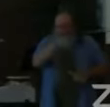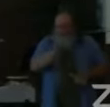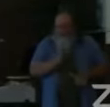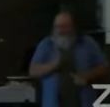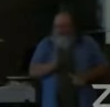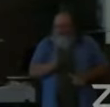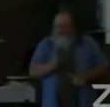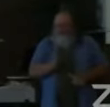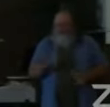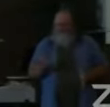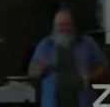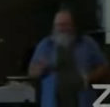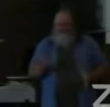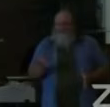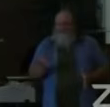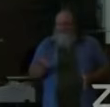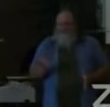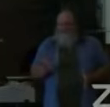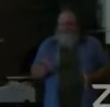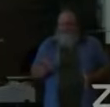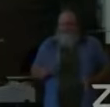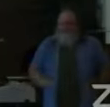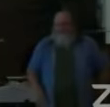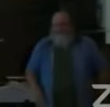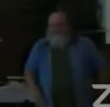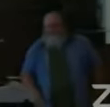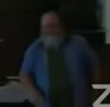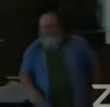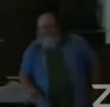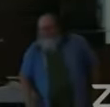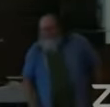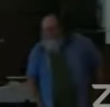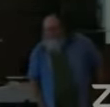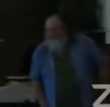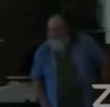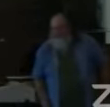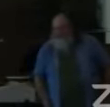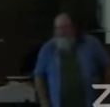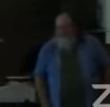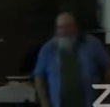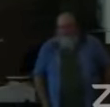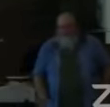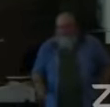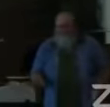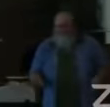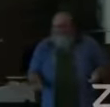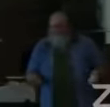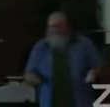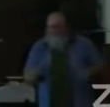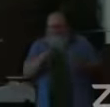Newsflash. Dogs may go to heaven, but not every person gets to go to heaven.